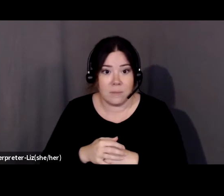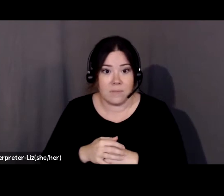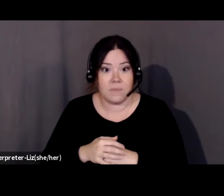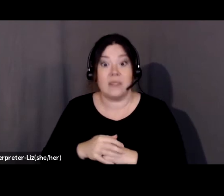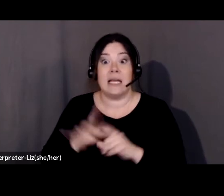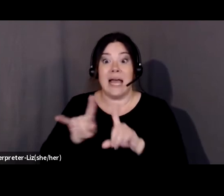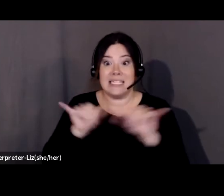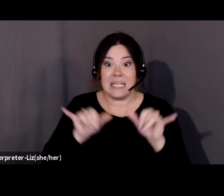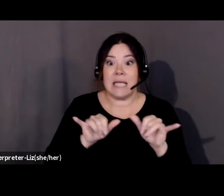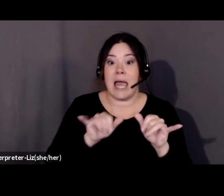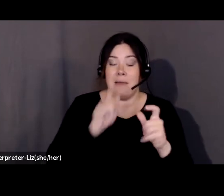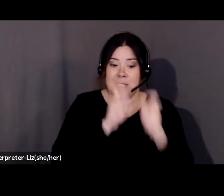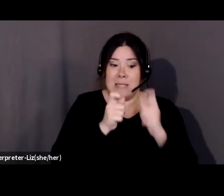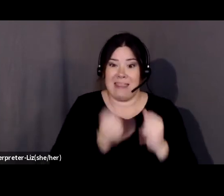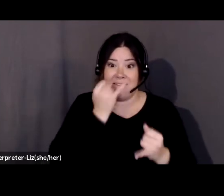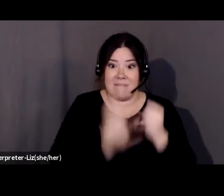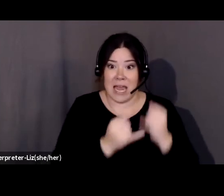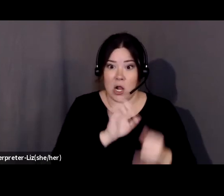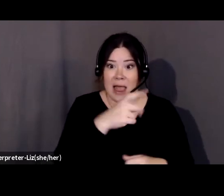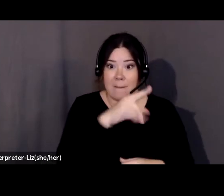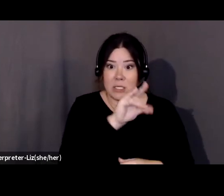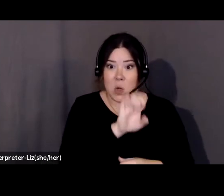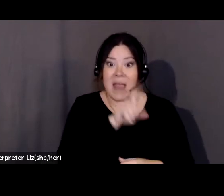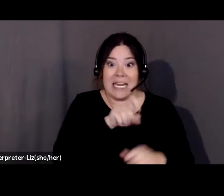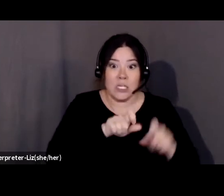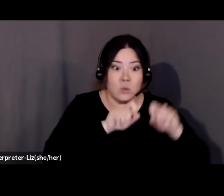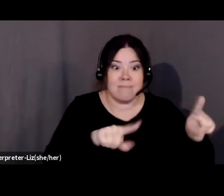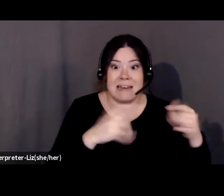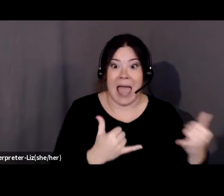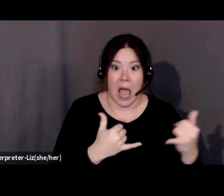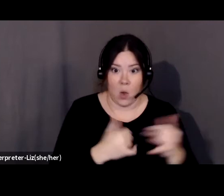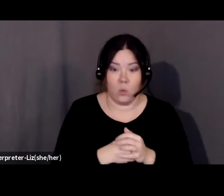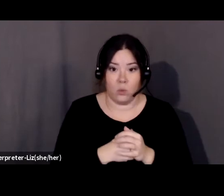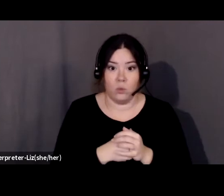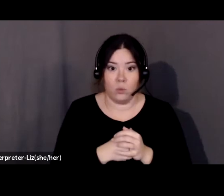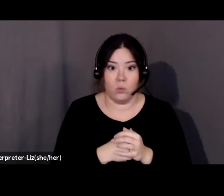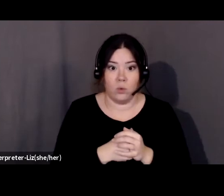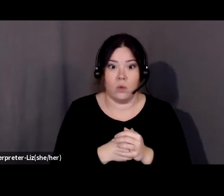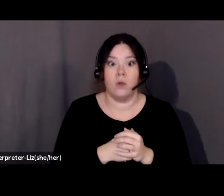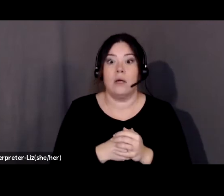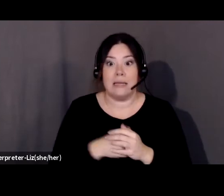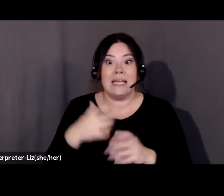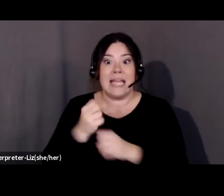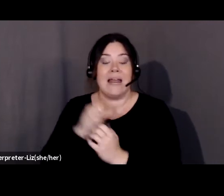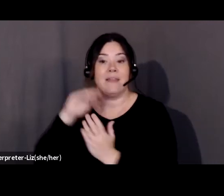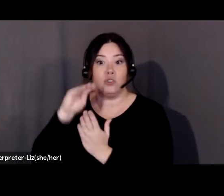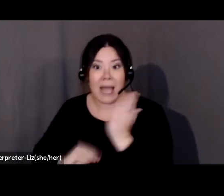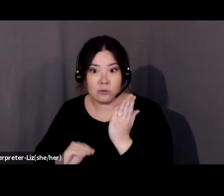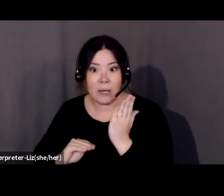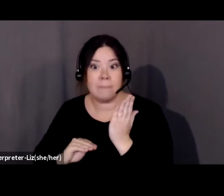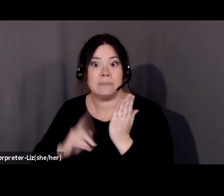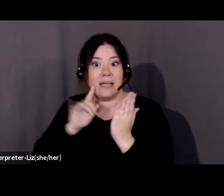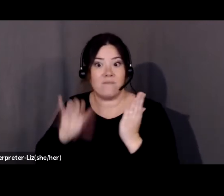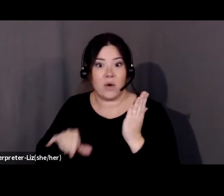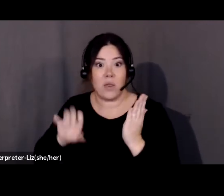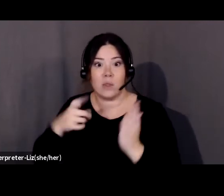polishing those final episodes that need to be airing right now. And then finally getting the transcripts out for those episodes that